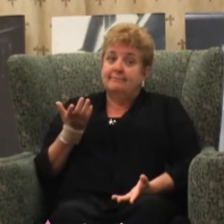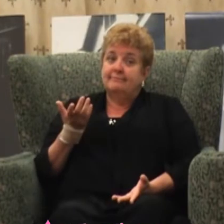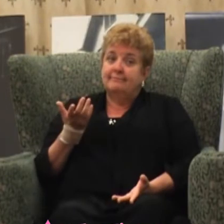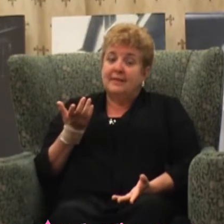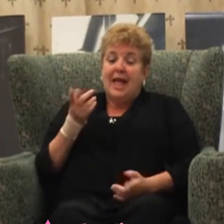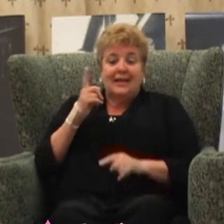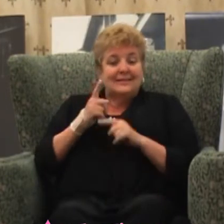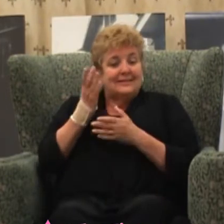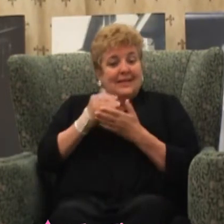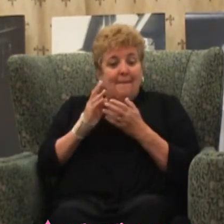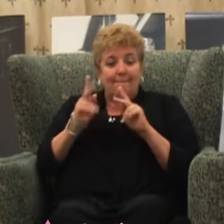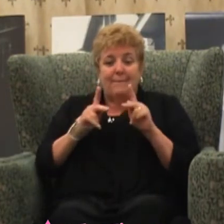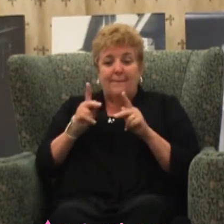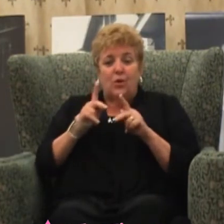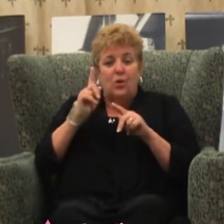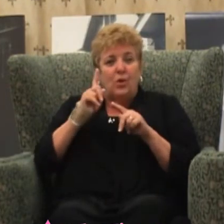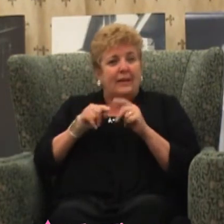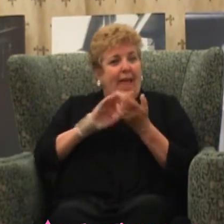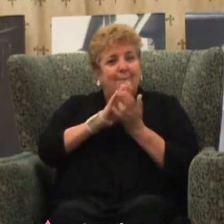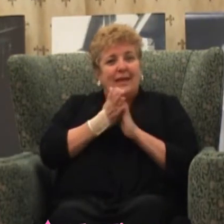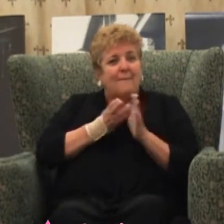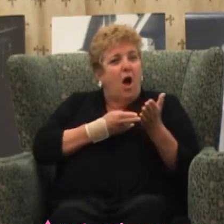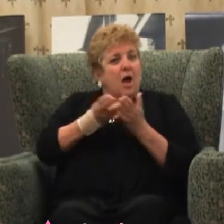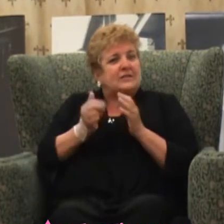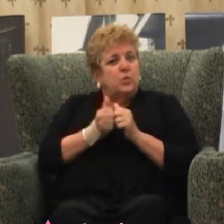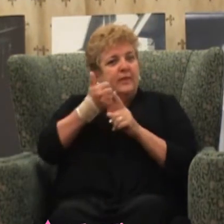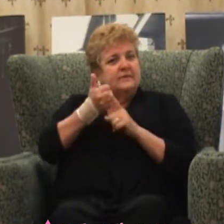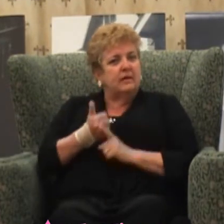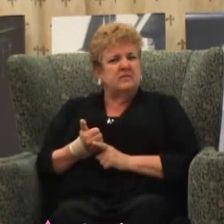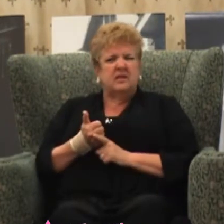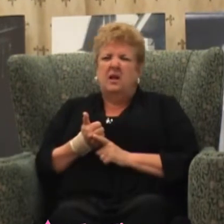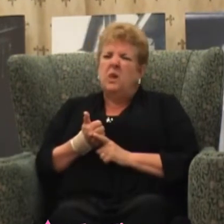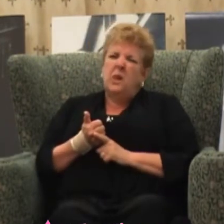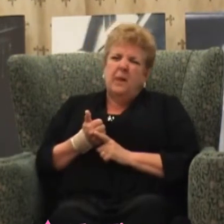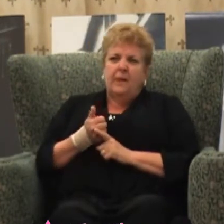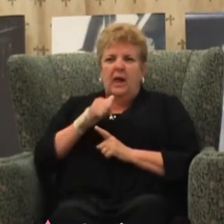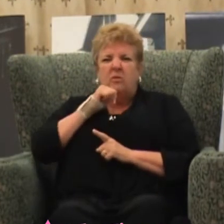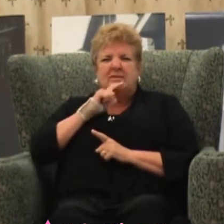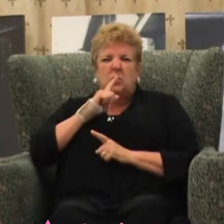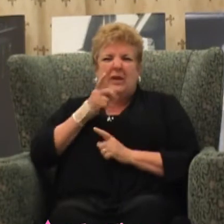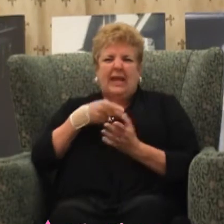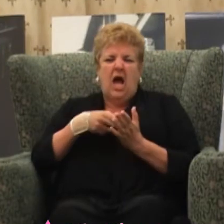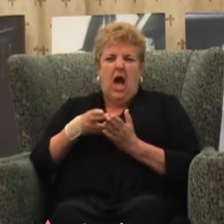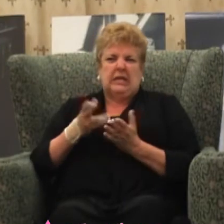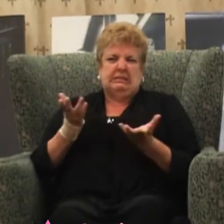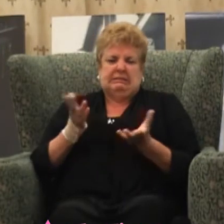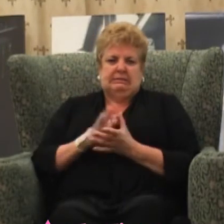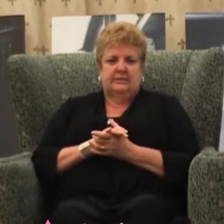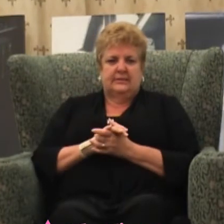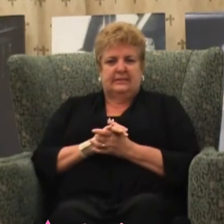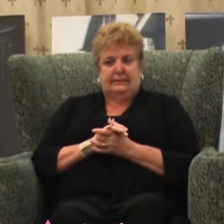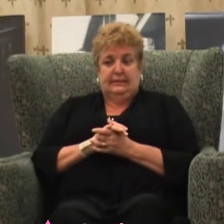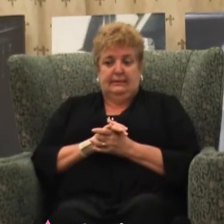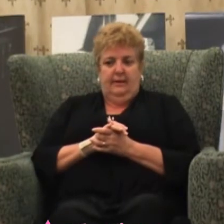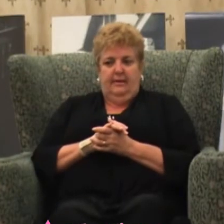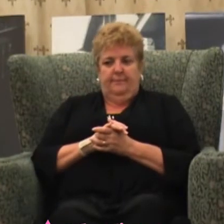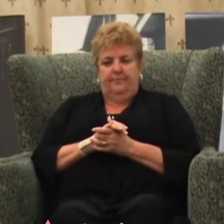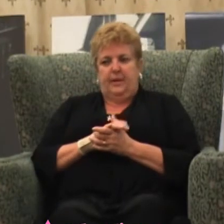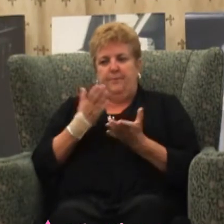incapable of being honest with themselves. I wasn't particularly honest. I lied to everybody. Probably the most honest thing I